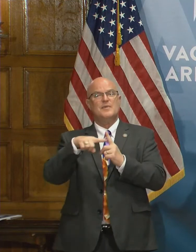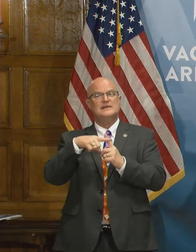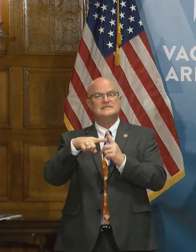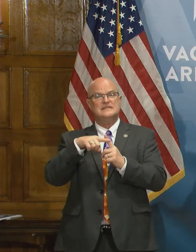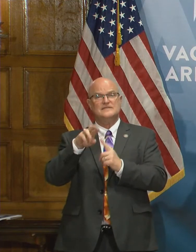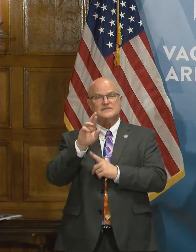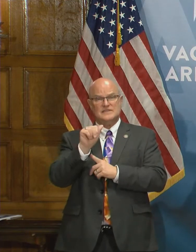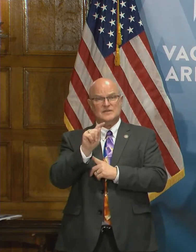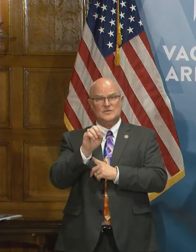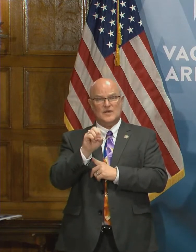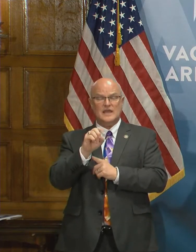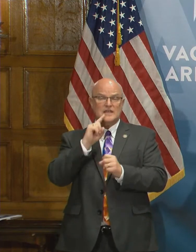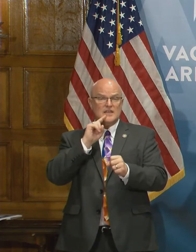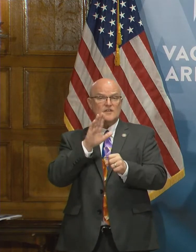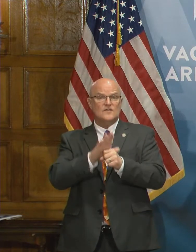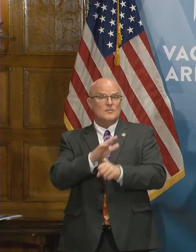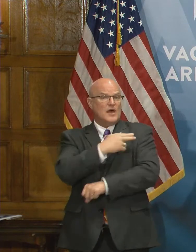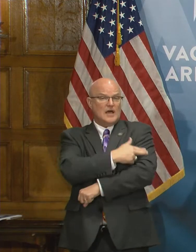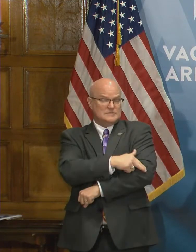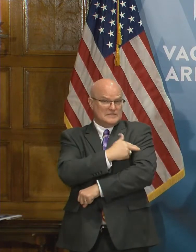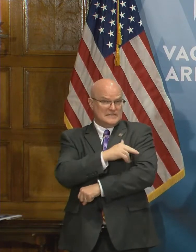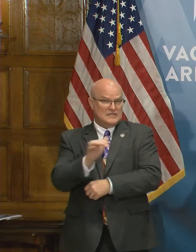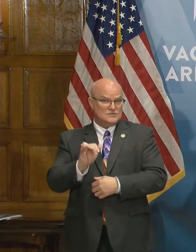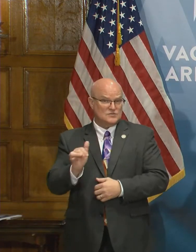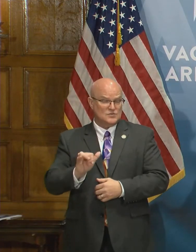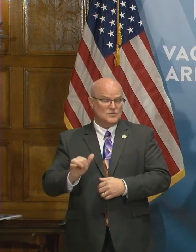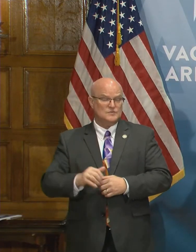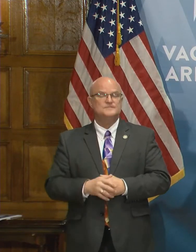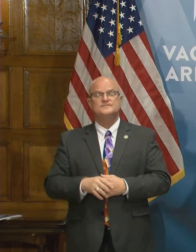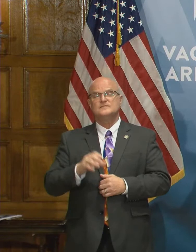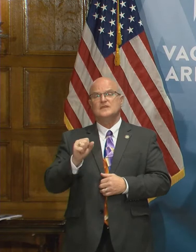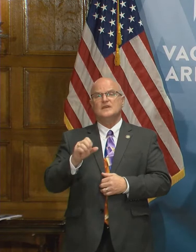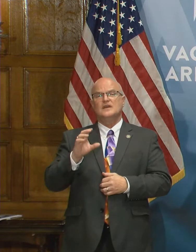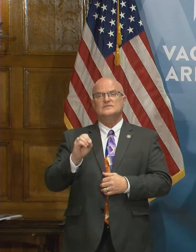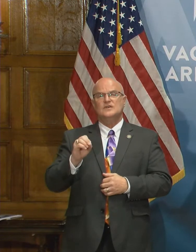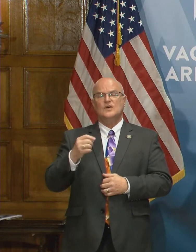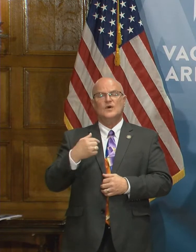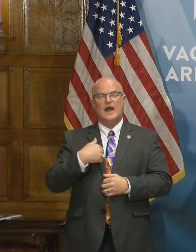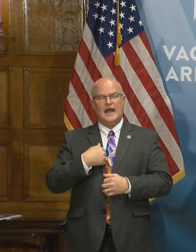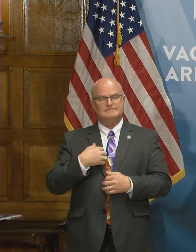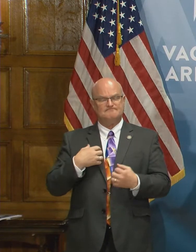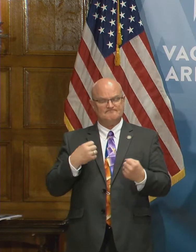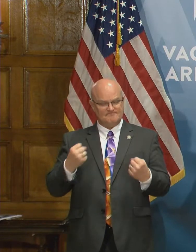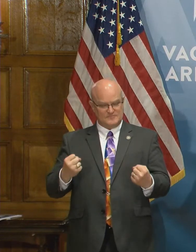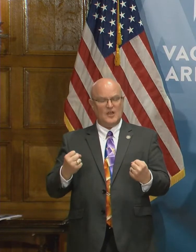positivity rate, and it's confirmed by the hospitalizations as well. So I'm